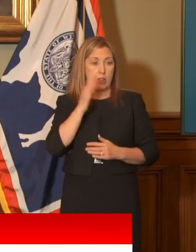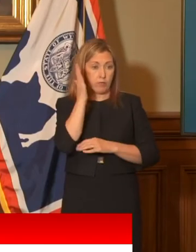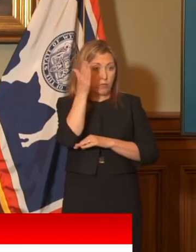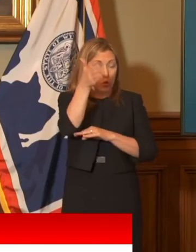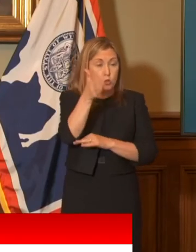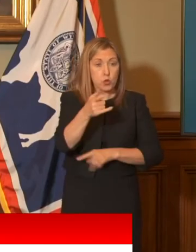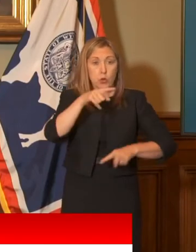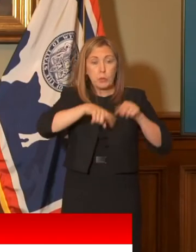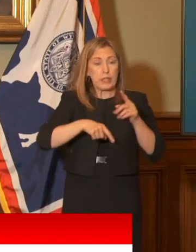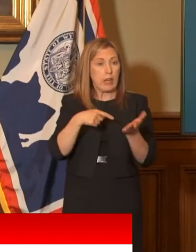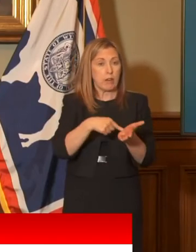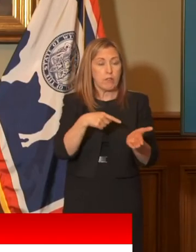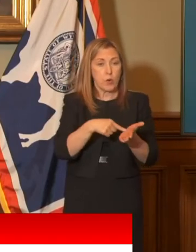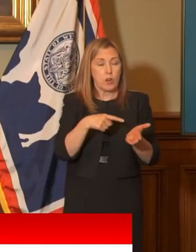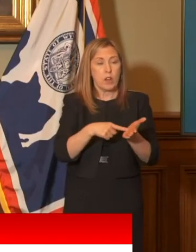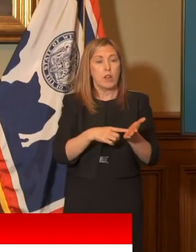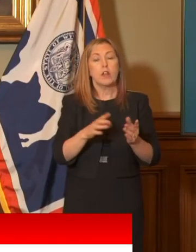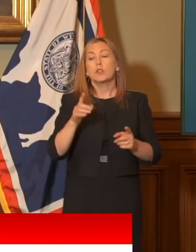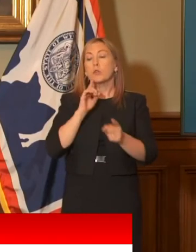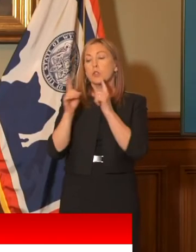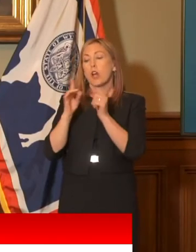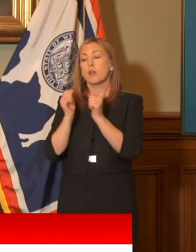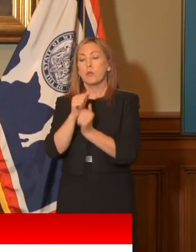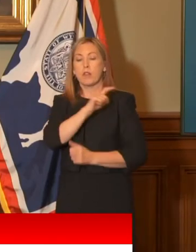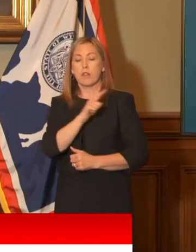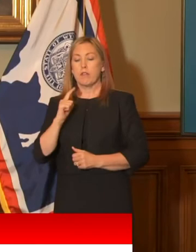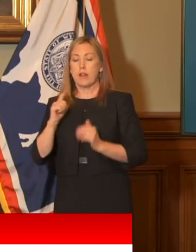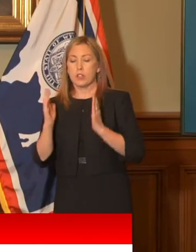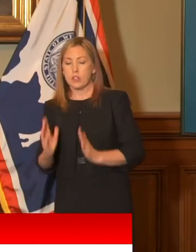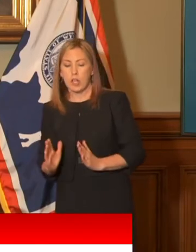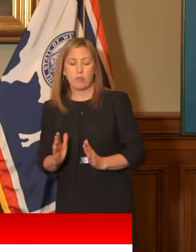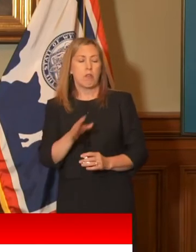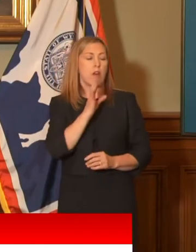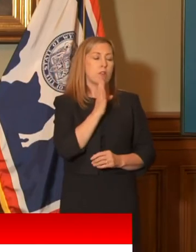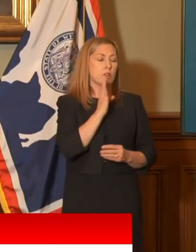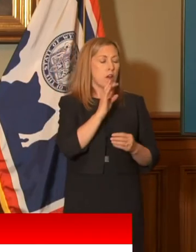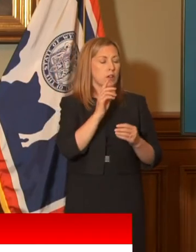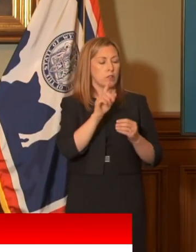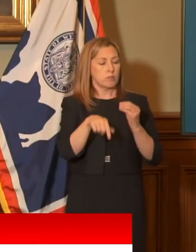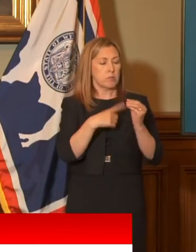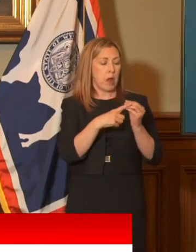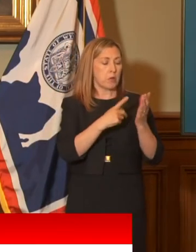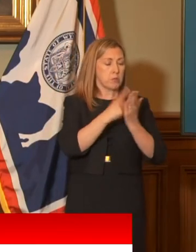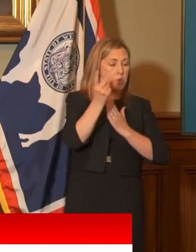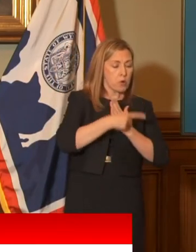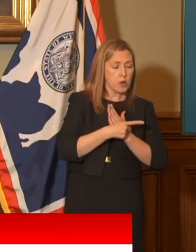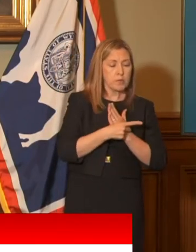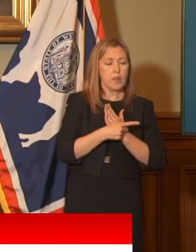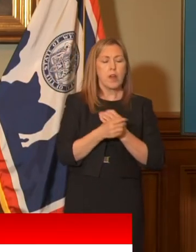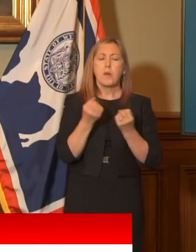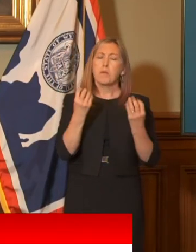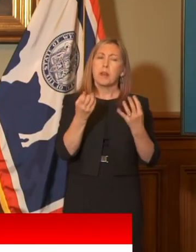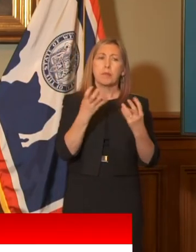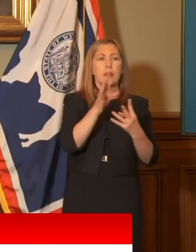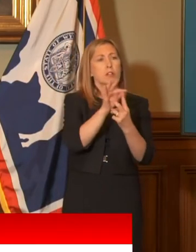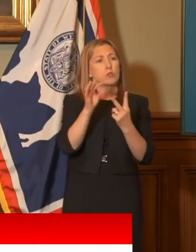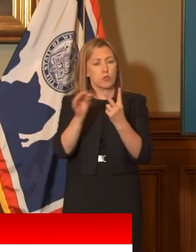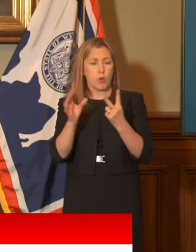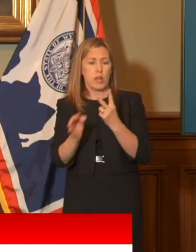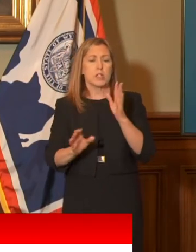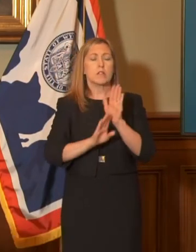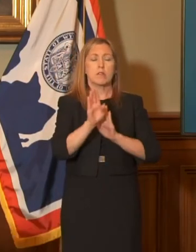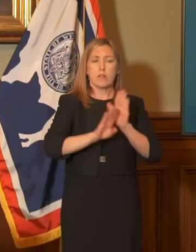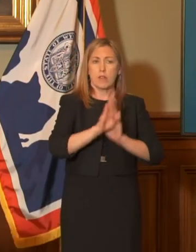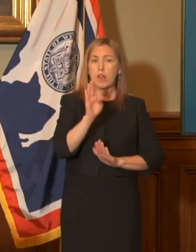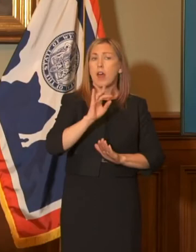talking with our legislators and in talking with our programs, I think there are menu choices that can be developed, and certainly this is going to be an